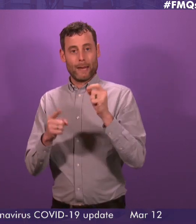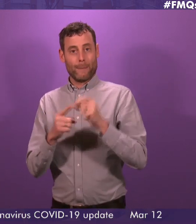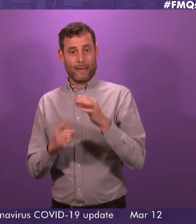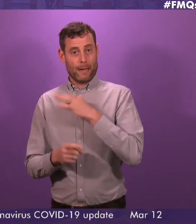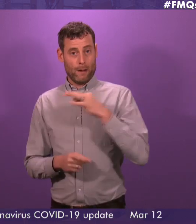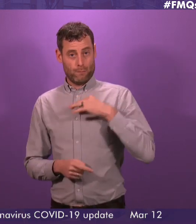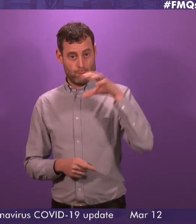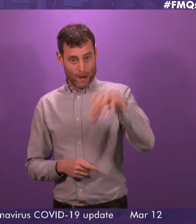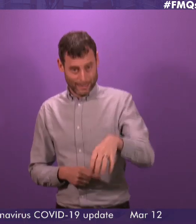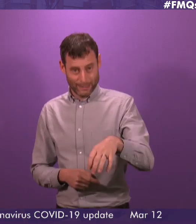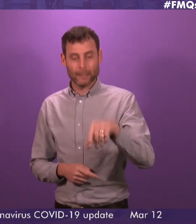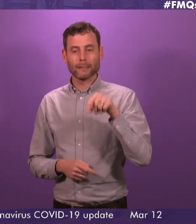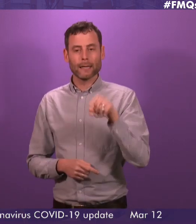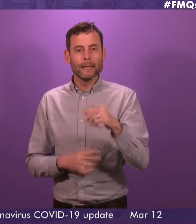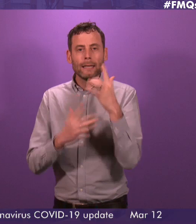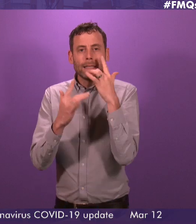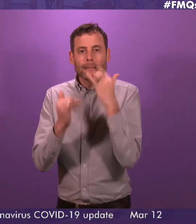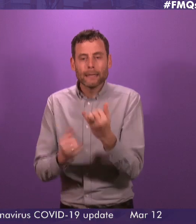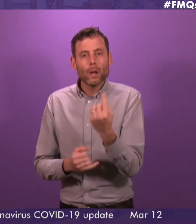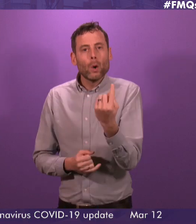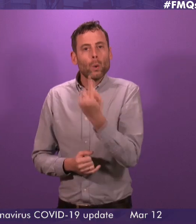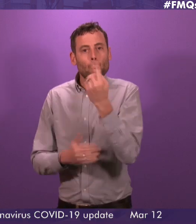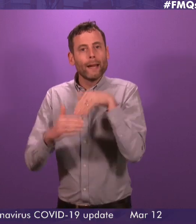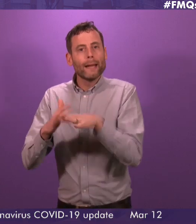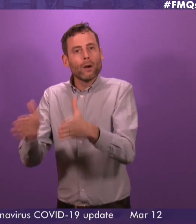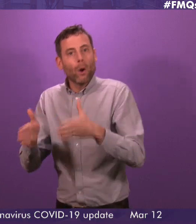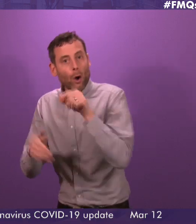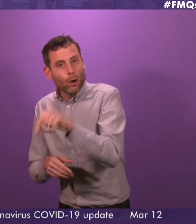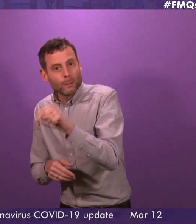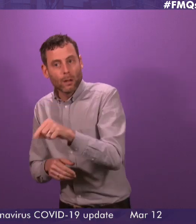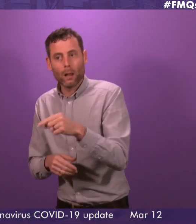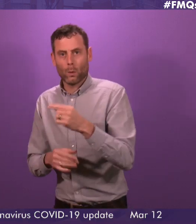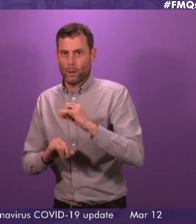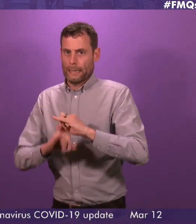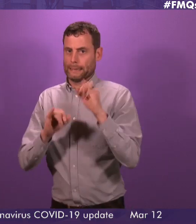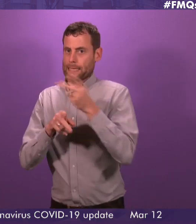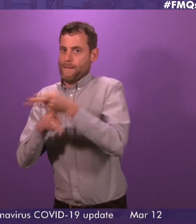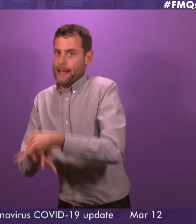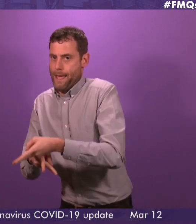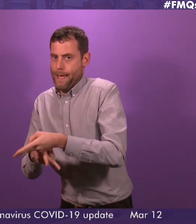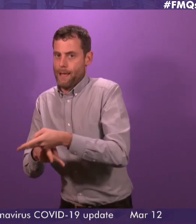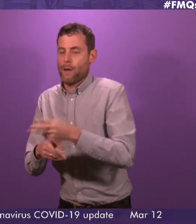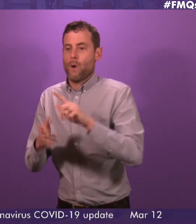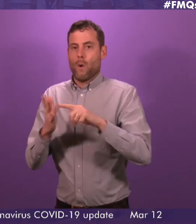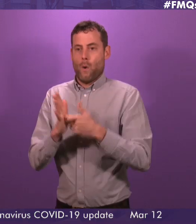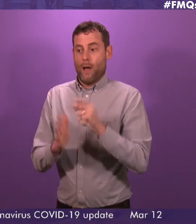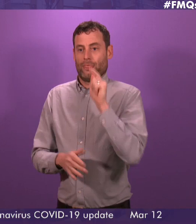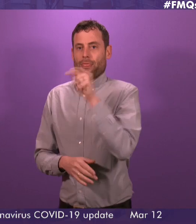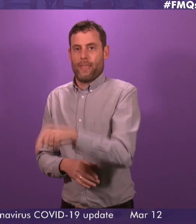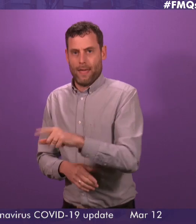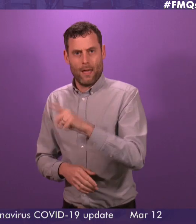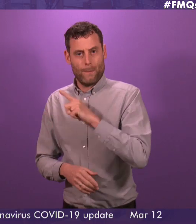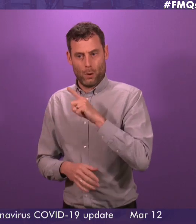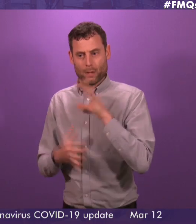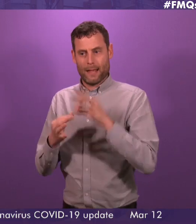and testing of patients currently in hospital, either in intensive care units or there as a consequence of